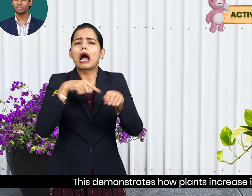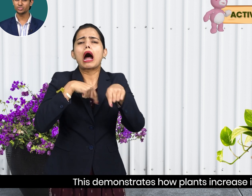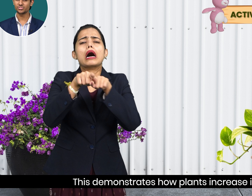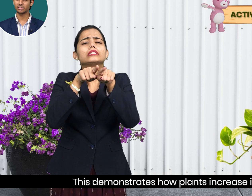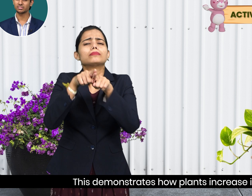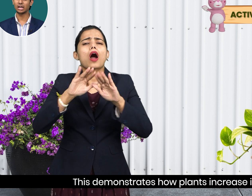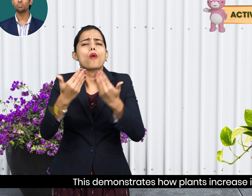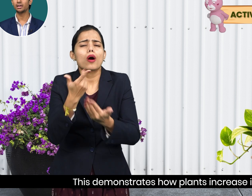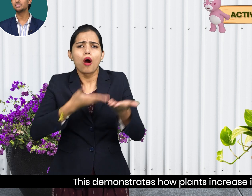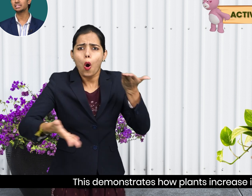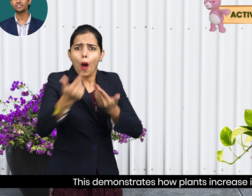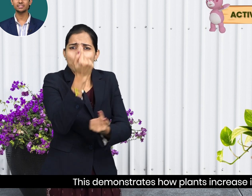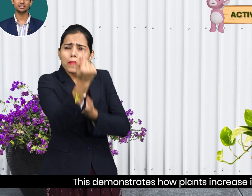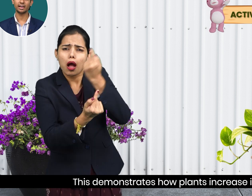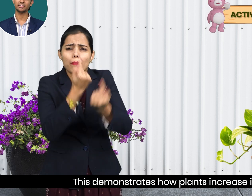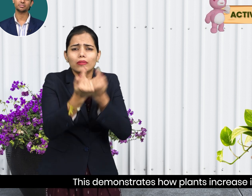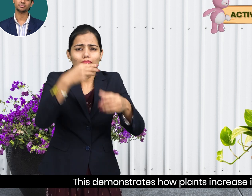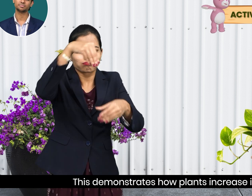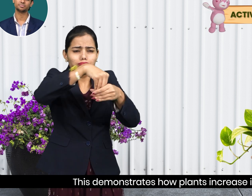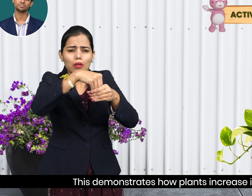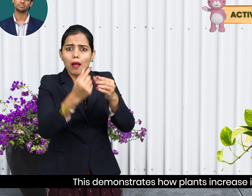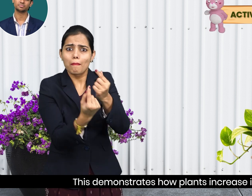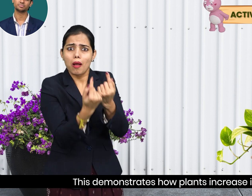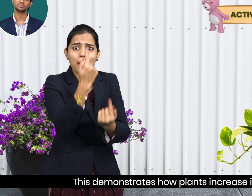This demonstrates how plants increase in height.